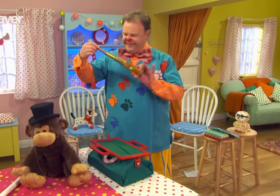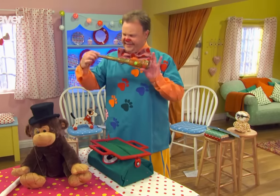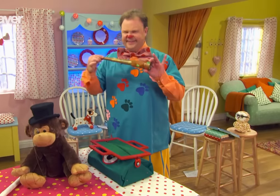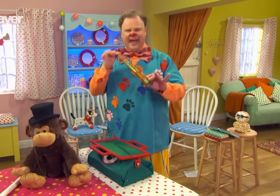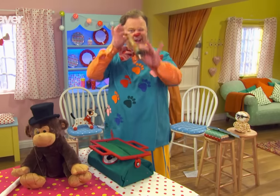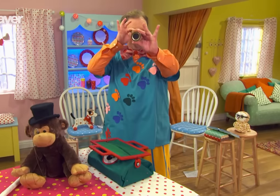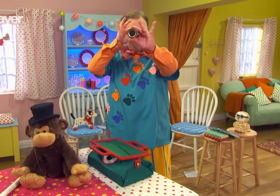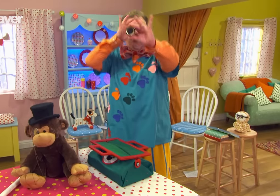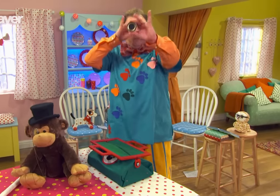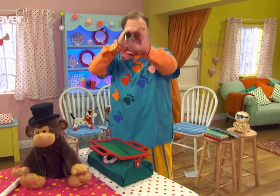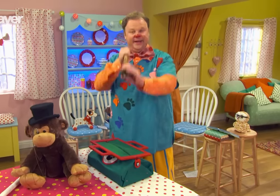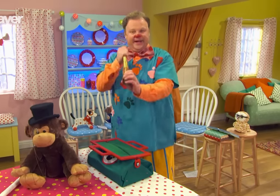A telescope?